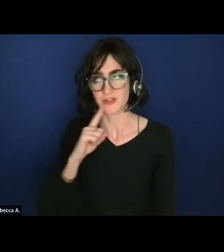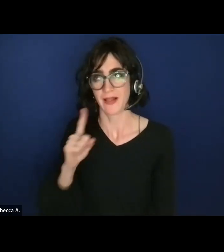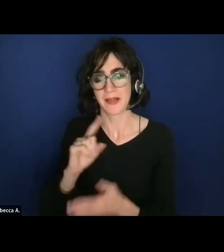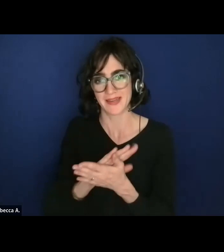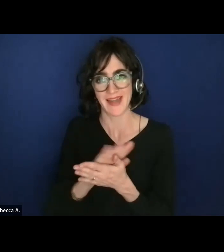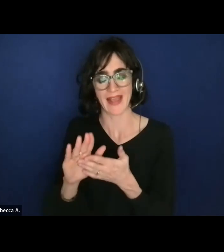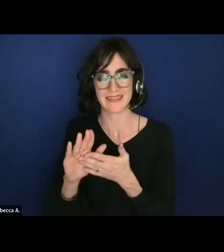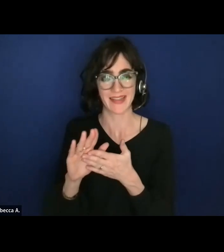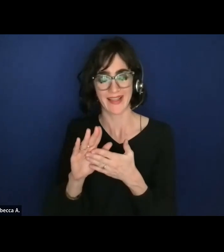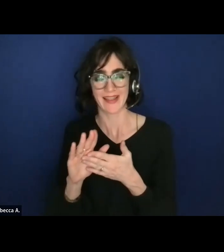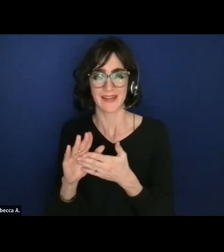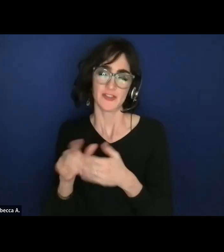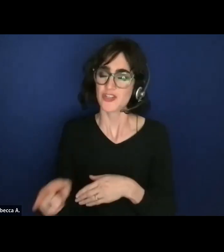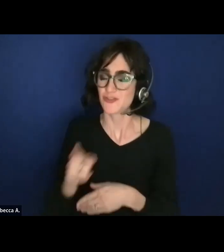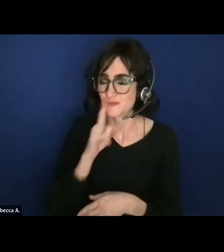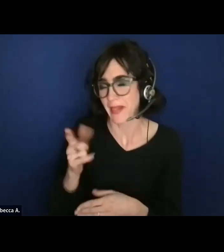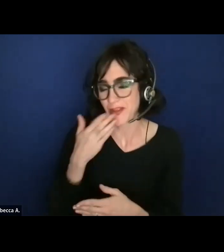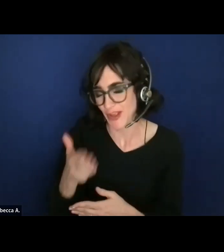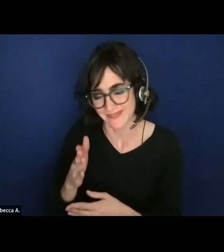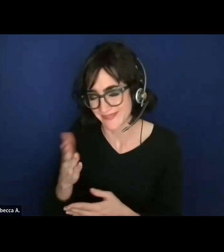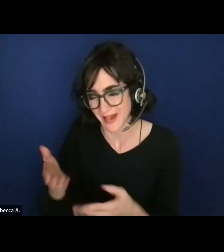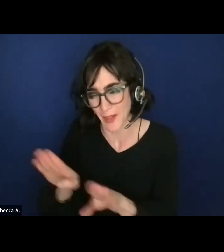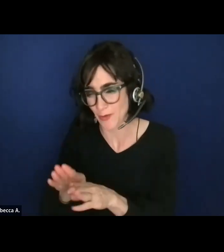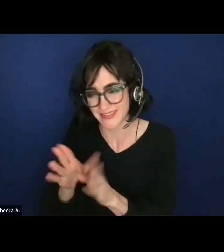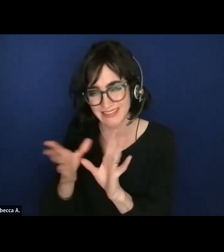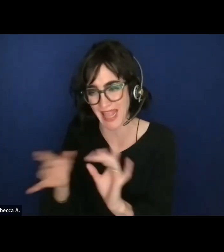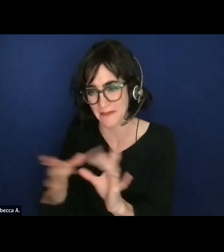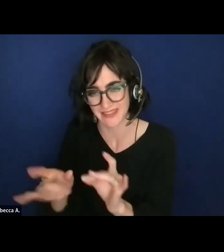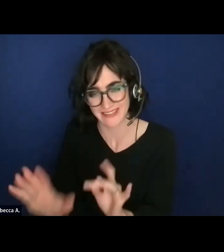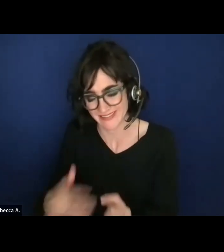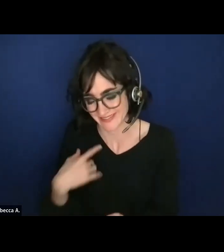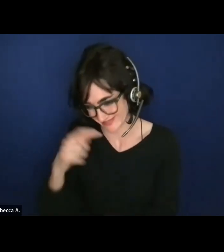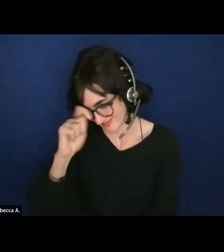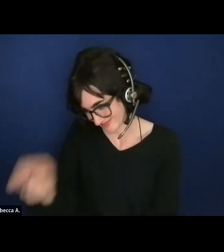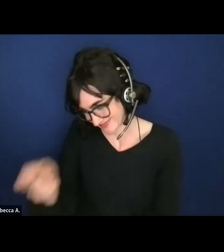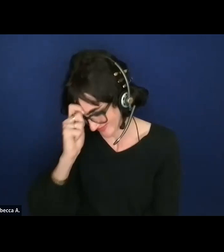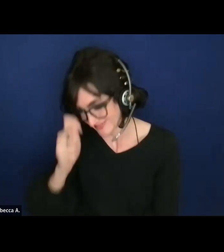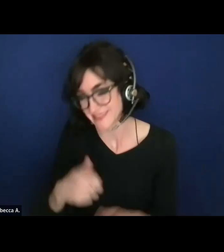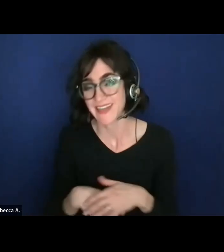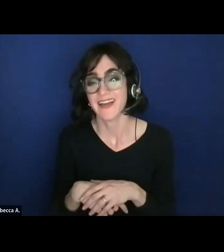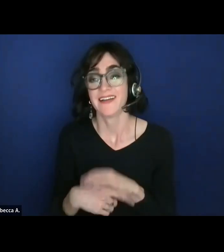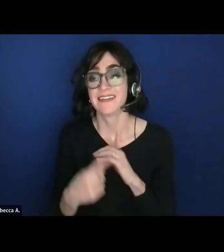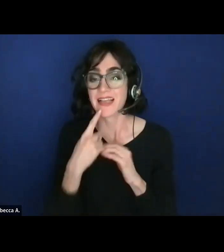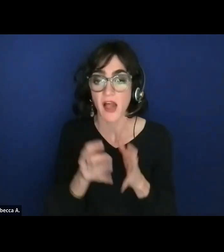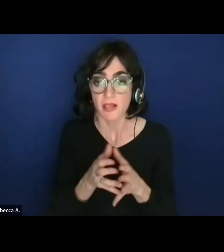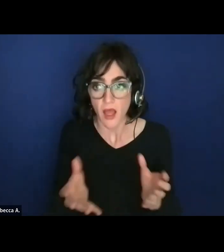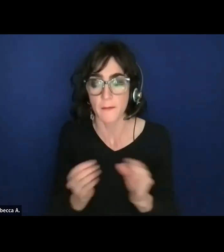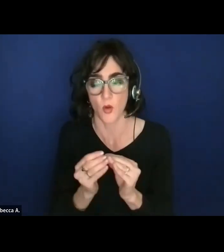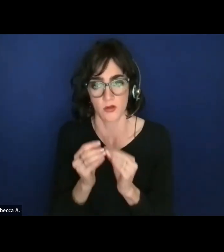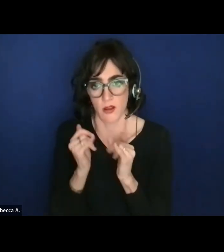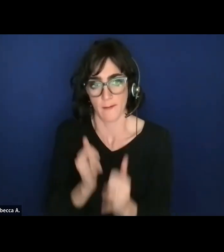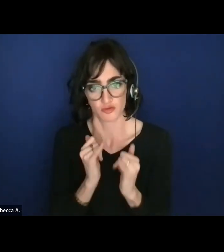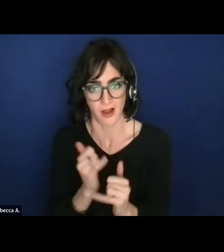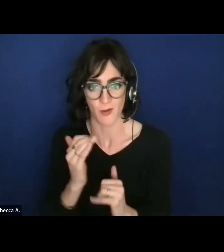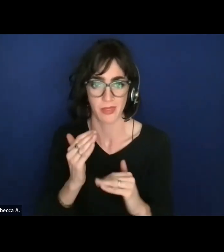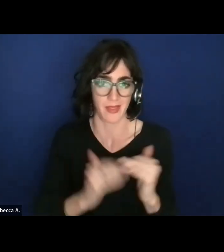Vipasha is really good at the close, I gotta say. So let me put this out there for you all. There's a lot more common ground I see than we think. No one